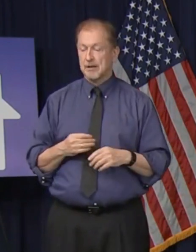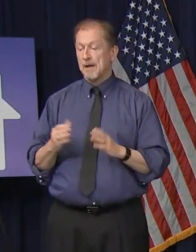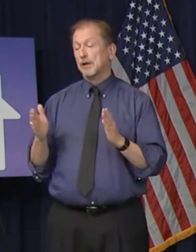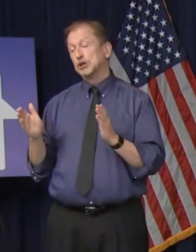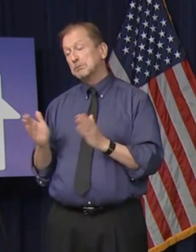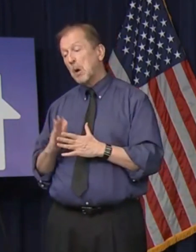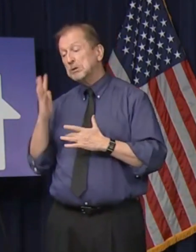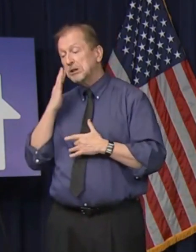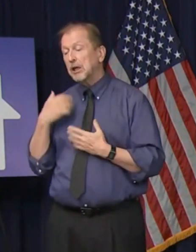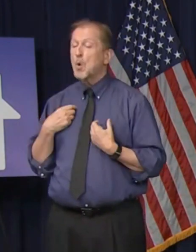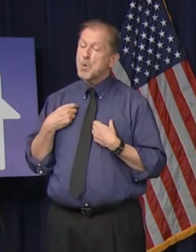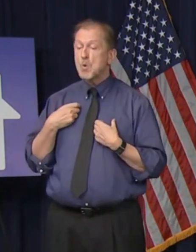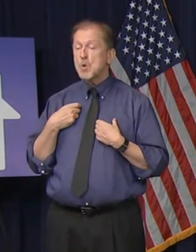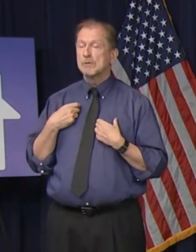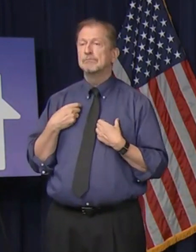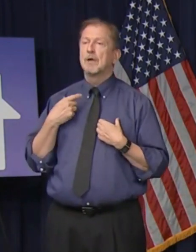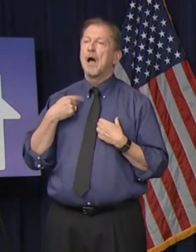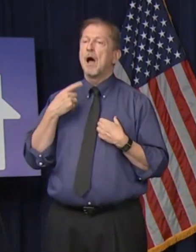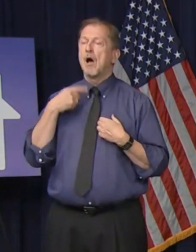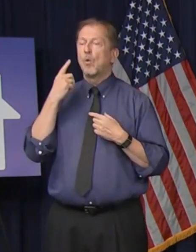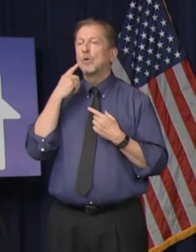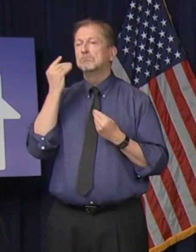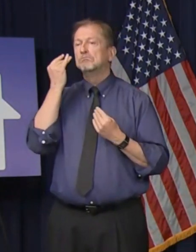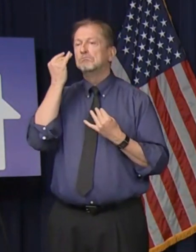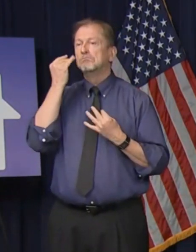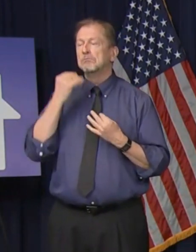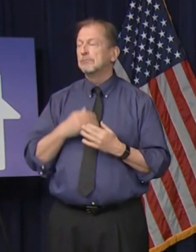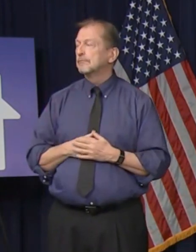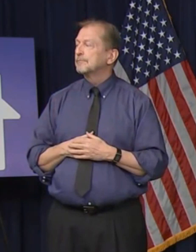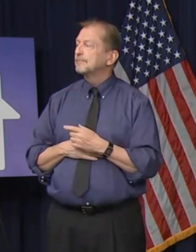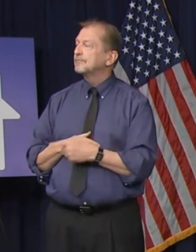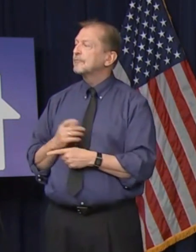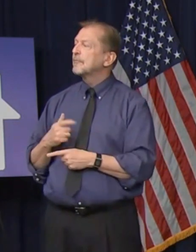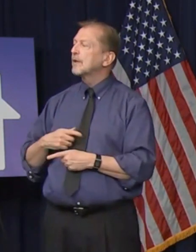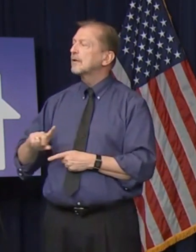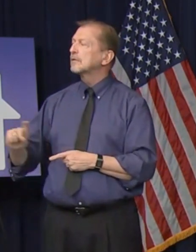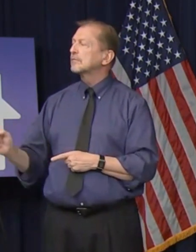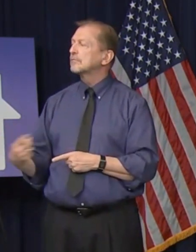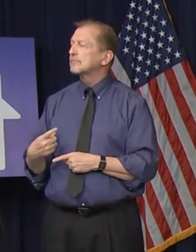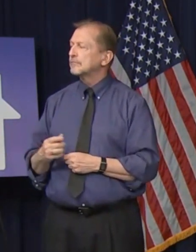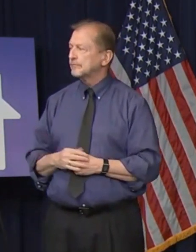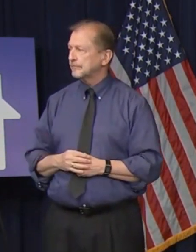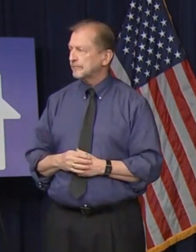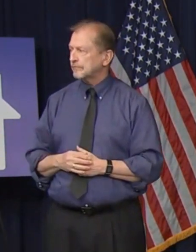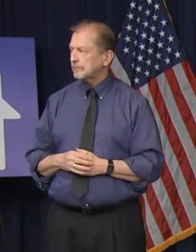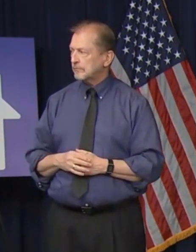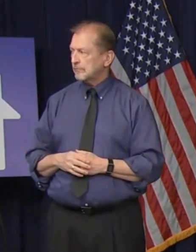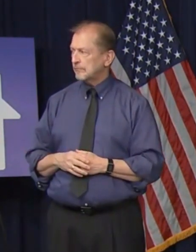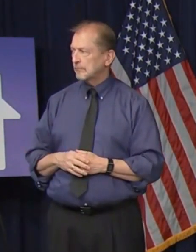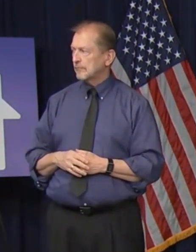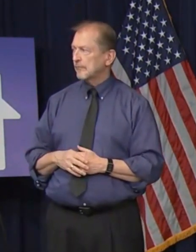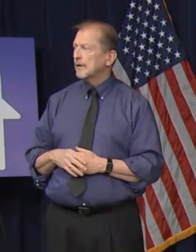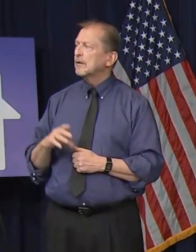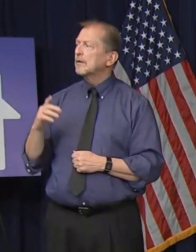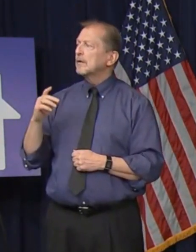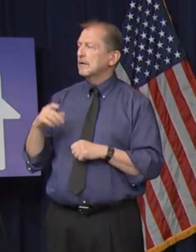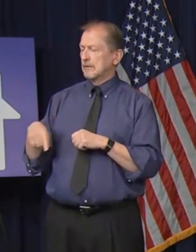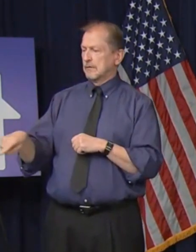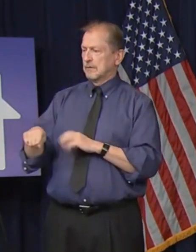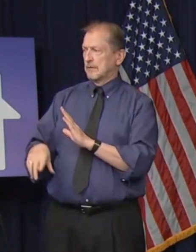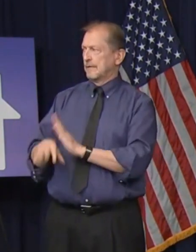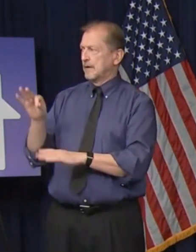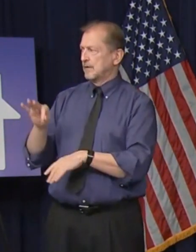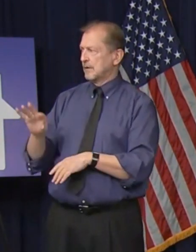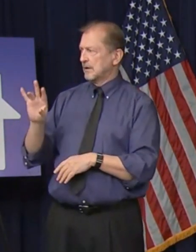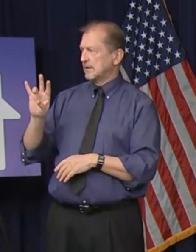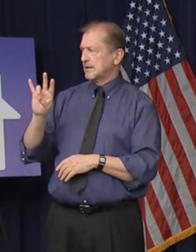spread of COVID-19. Bruce Rushton at Illinois Times. Local health authorities have confirmed 7 cases and 1 death at a